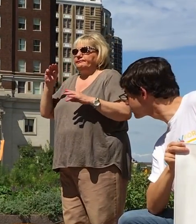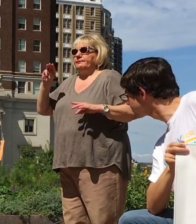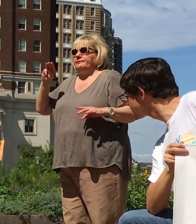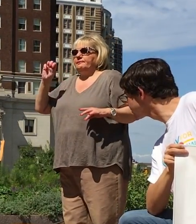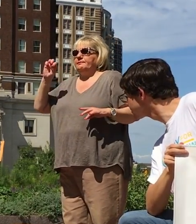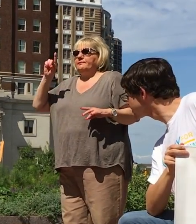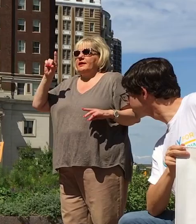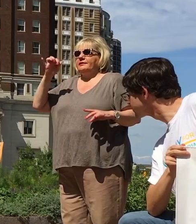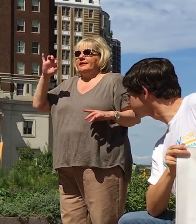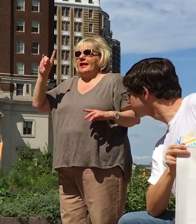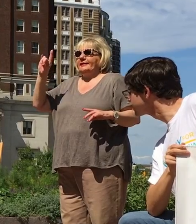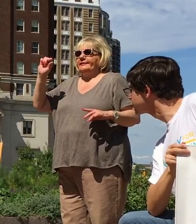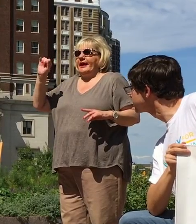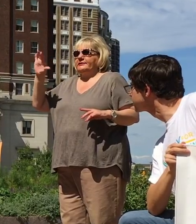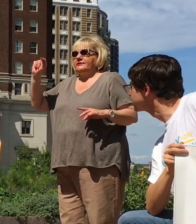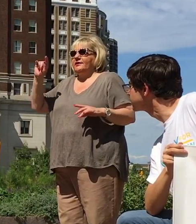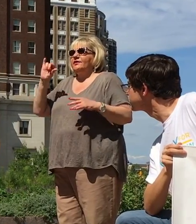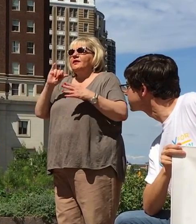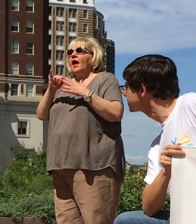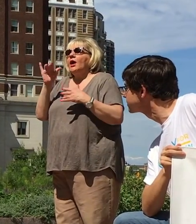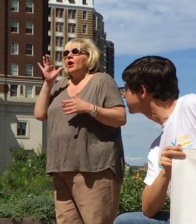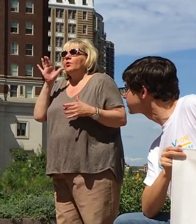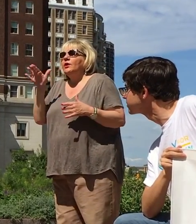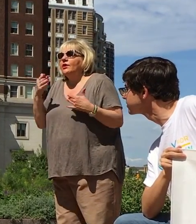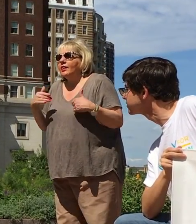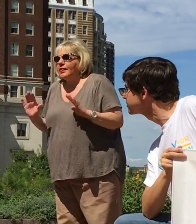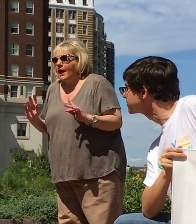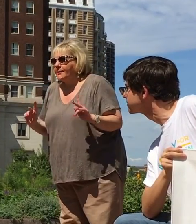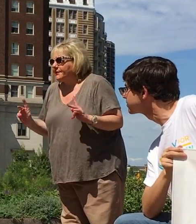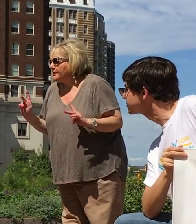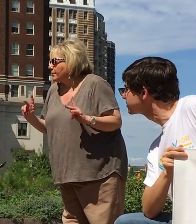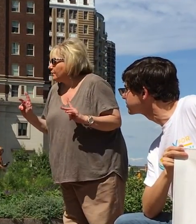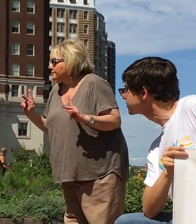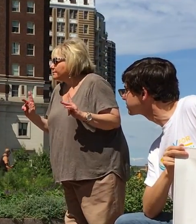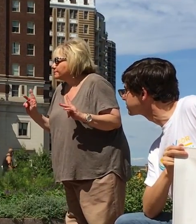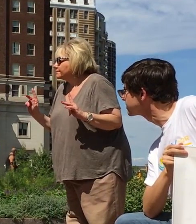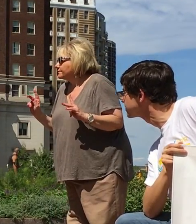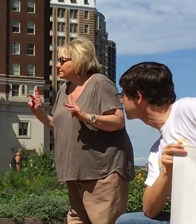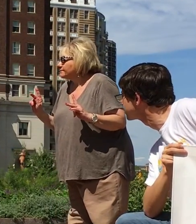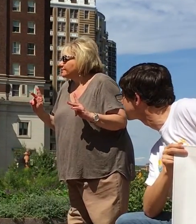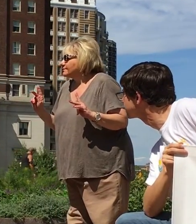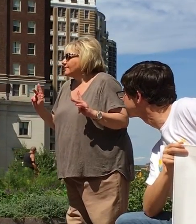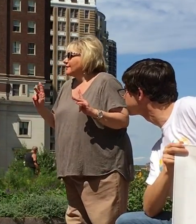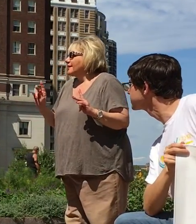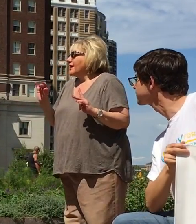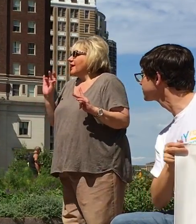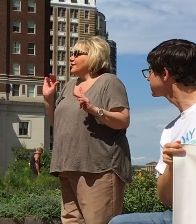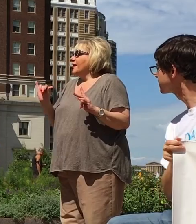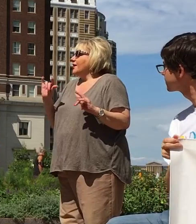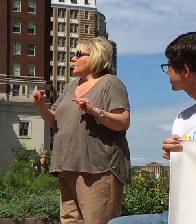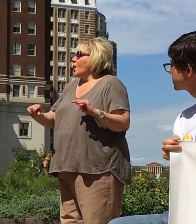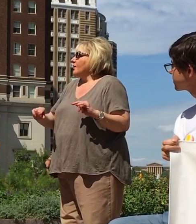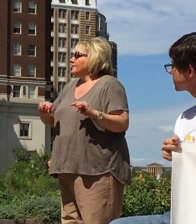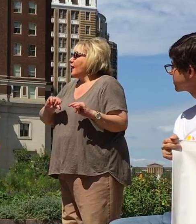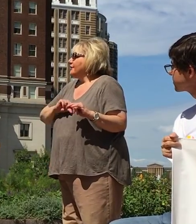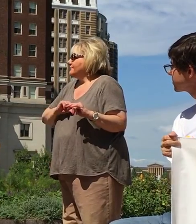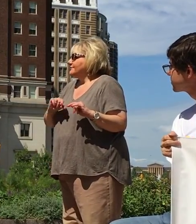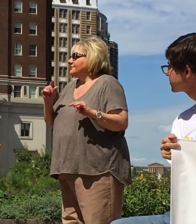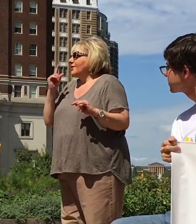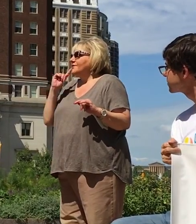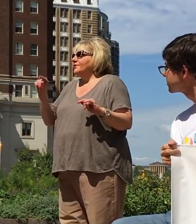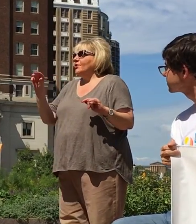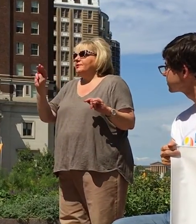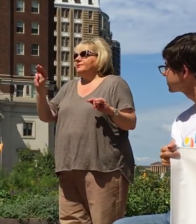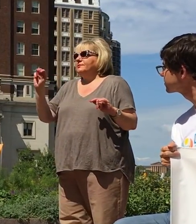federal bills that will essentially allow people that have or qualify for Medicaid,